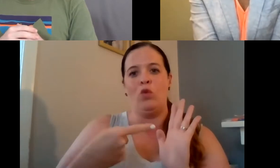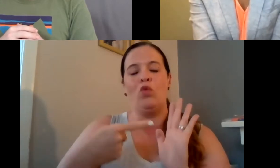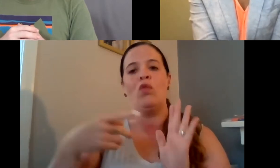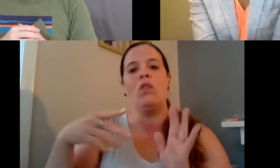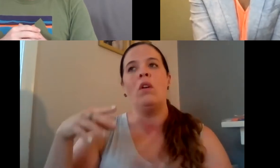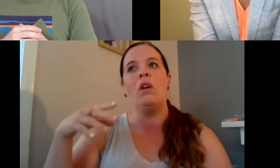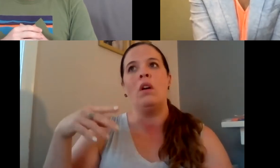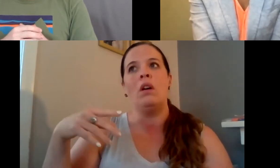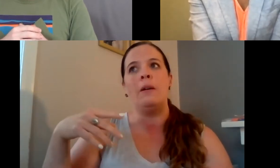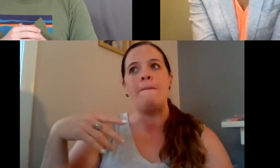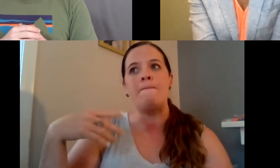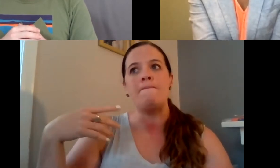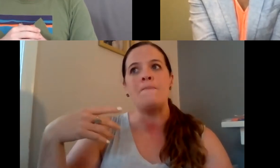So I know the law already states there.